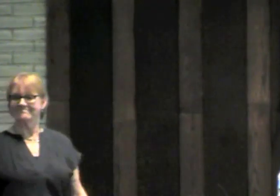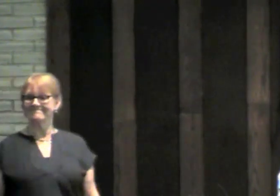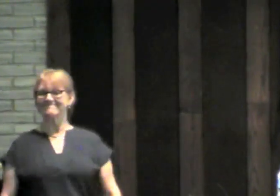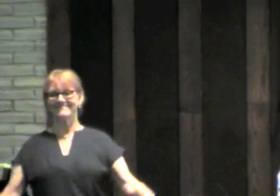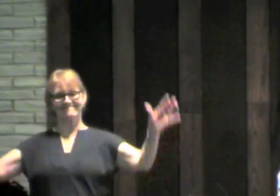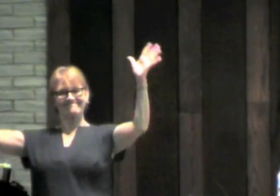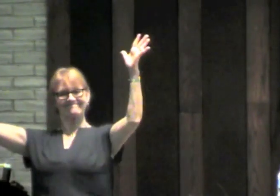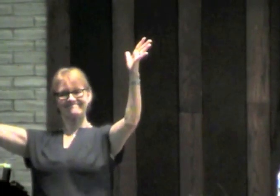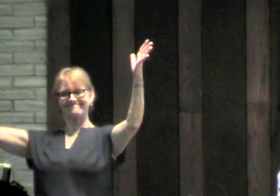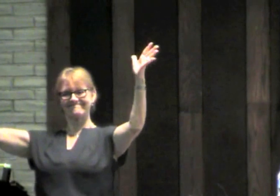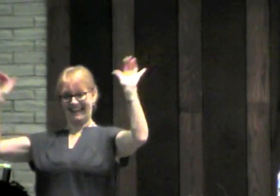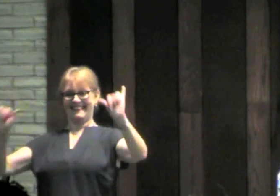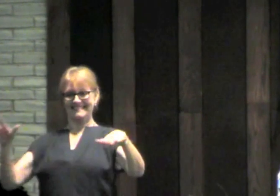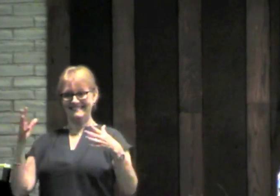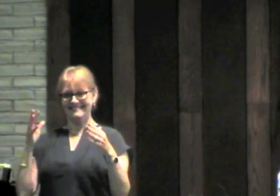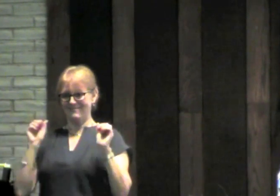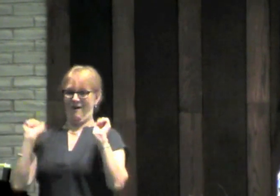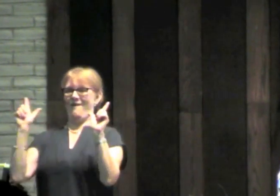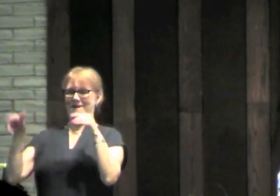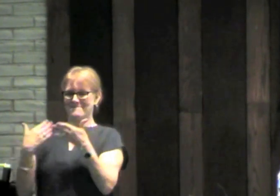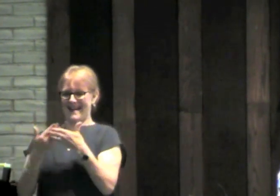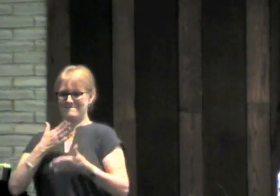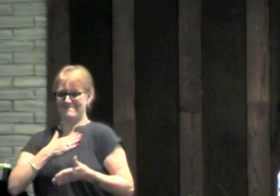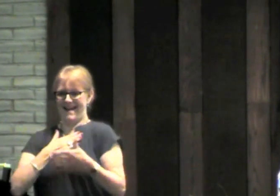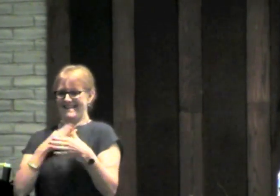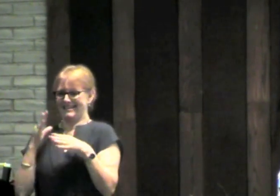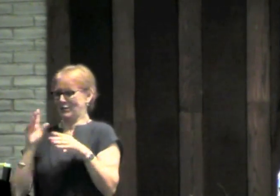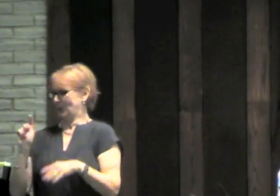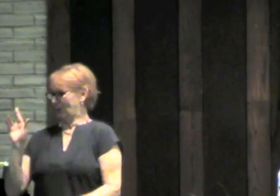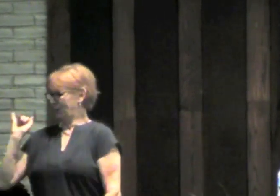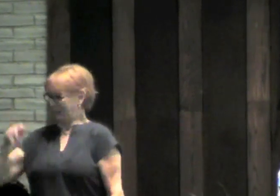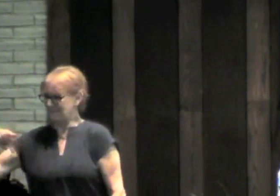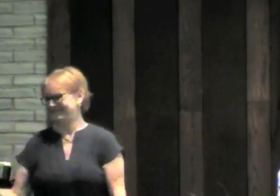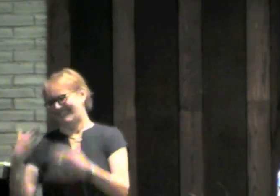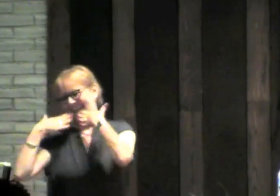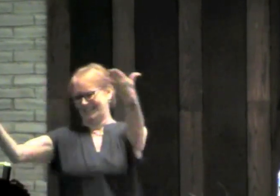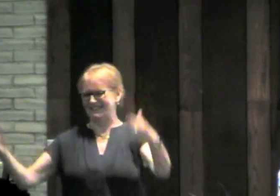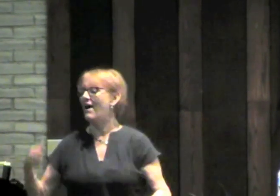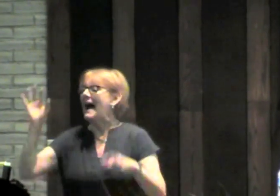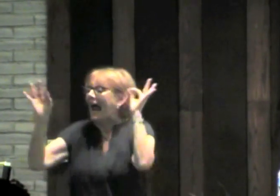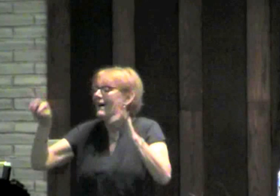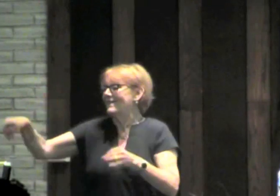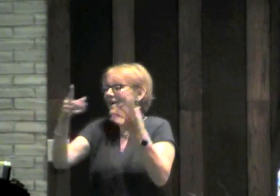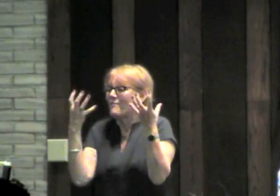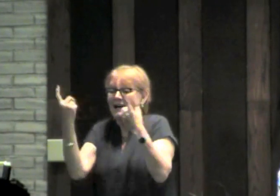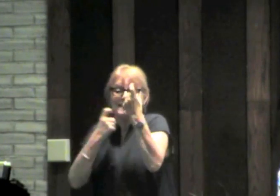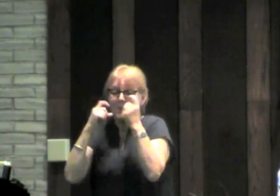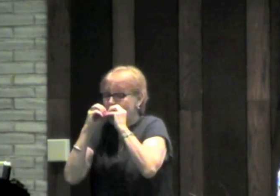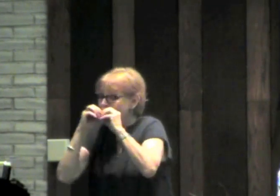got, oh, I guess that's it. All right. Well, that's all I've got. That's kind of my whole trip in a nutshell.